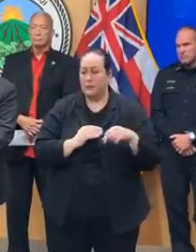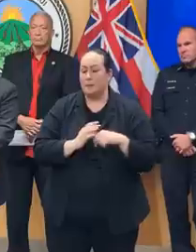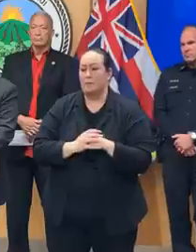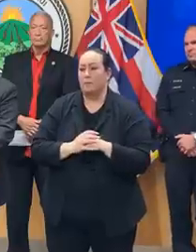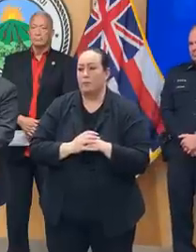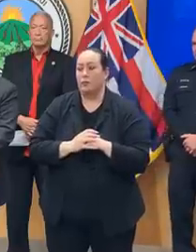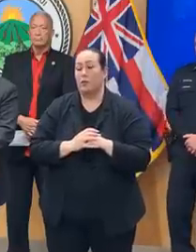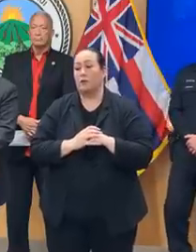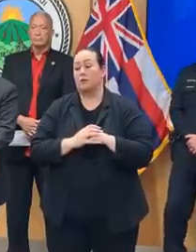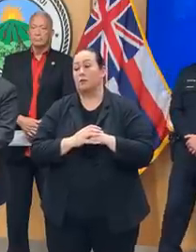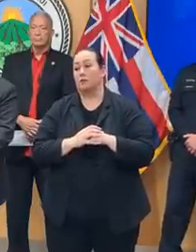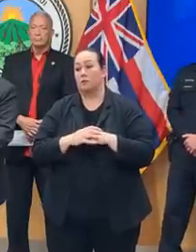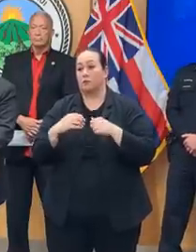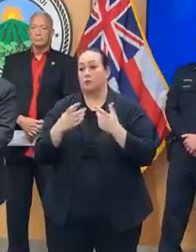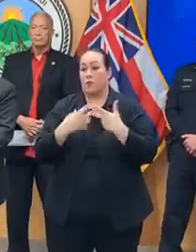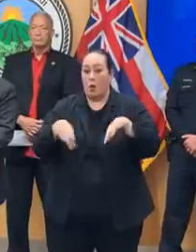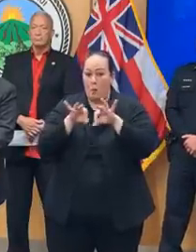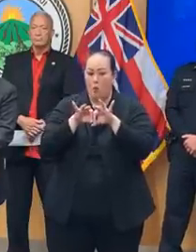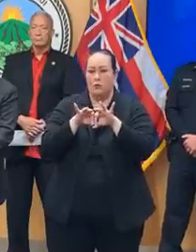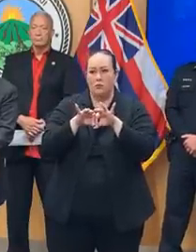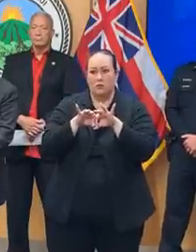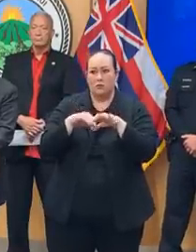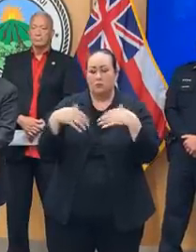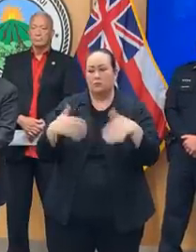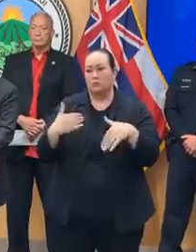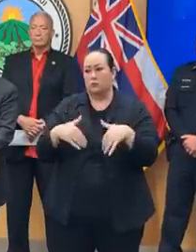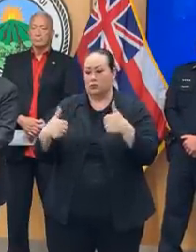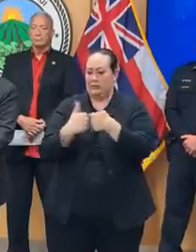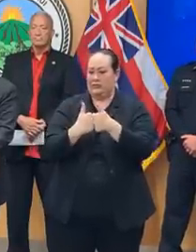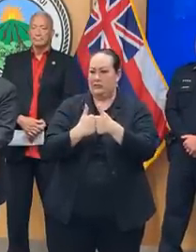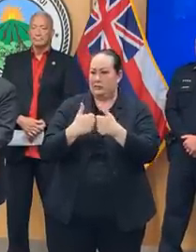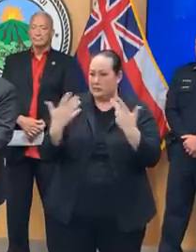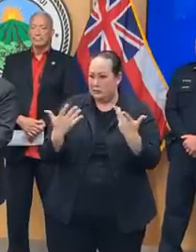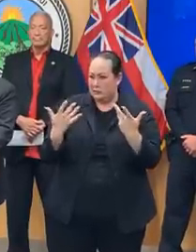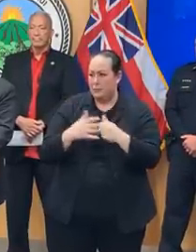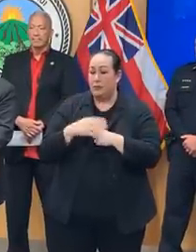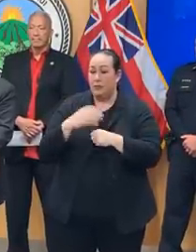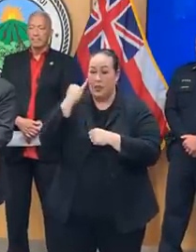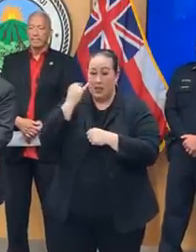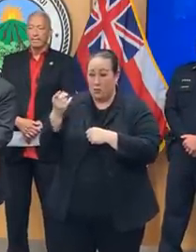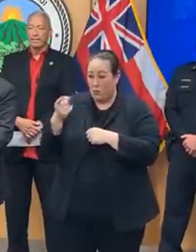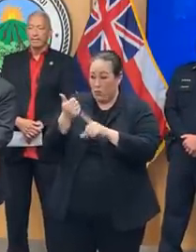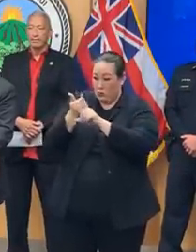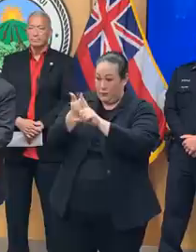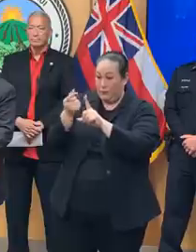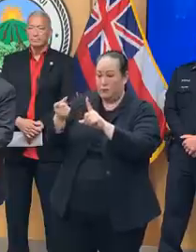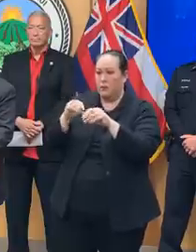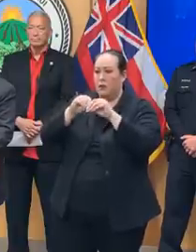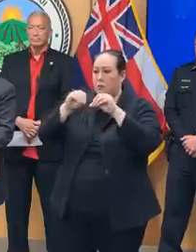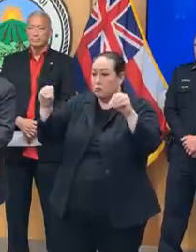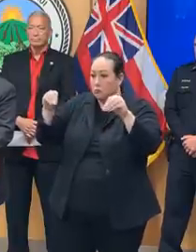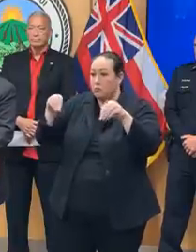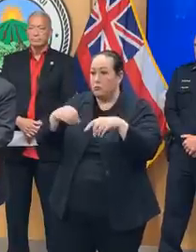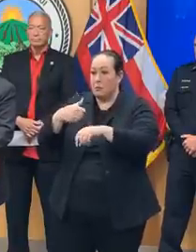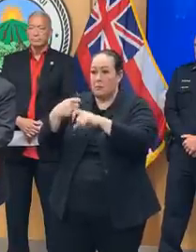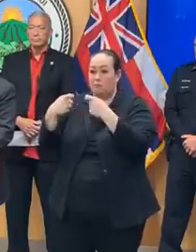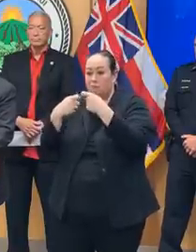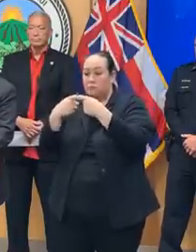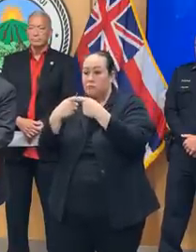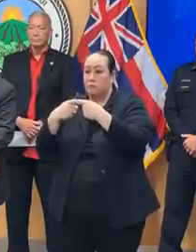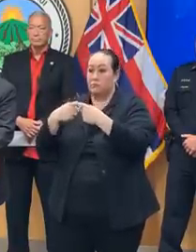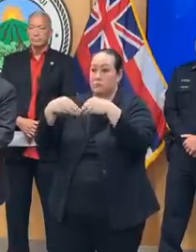and we feel, at least all the people that I've spoken to on our team, feel if you're without power, we want to also offer you support just as